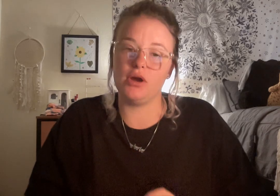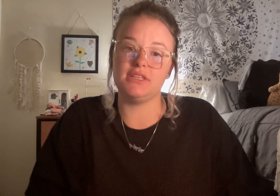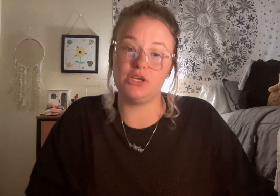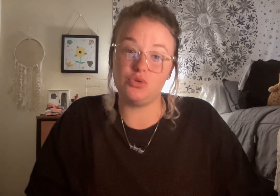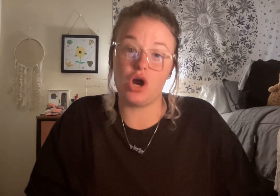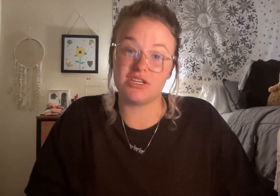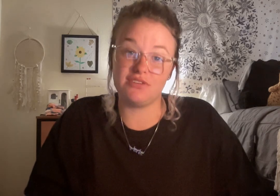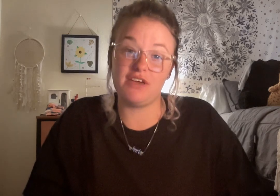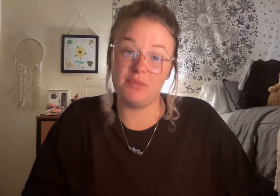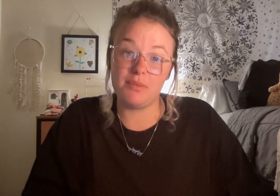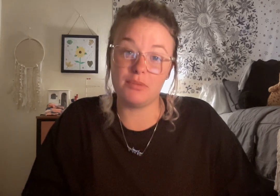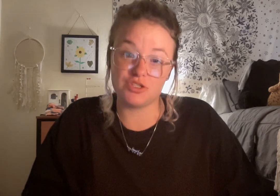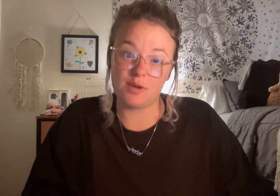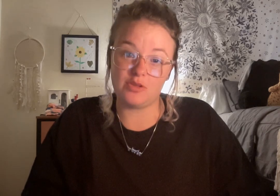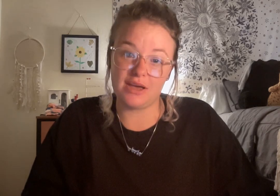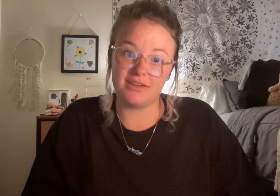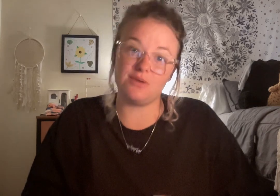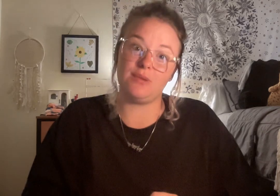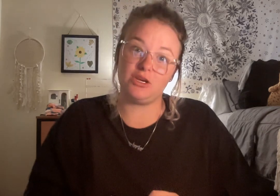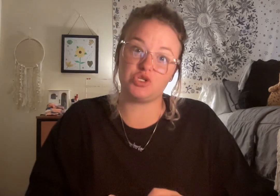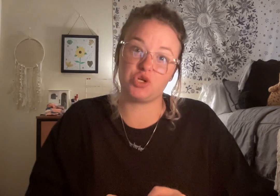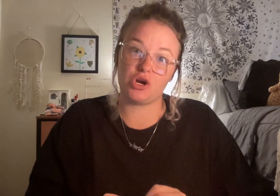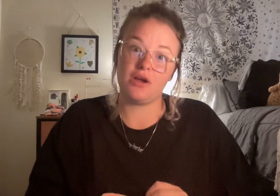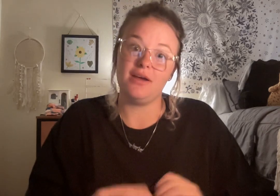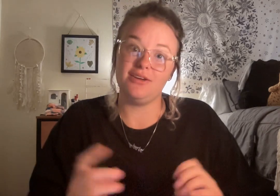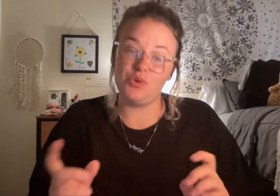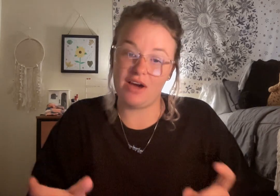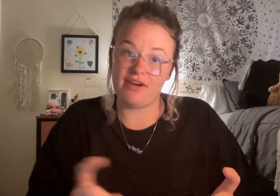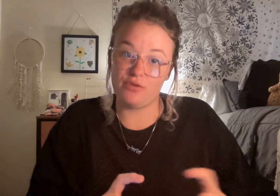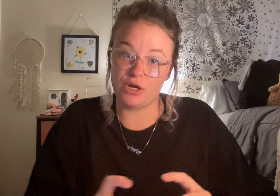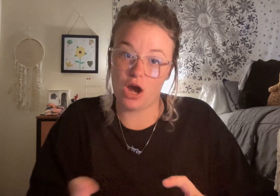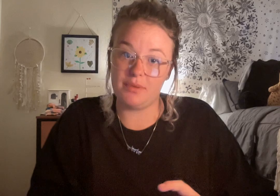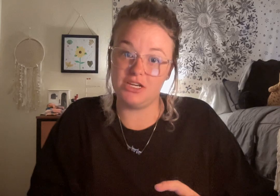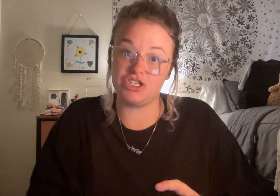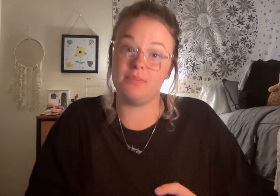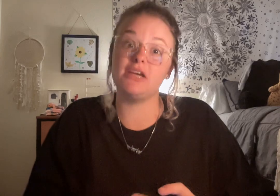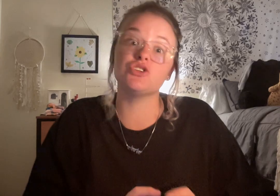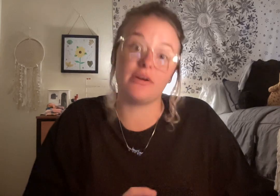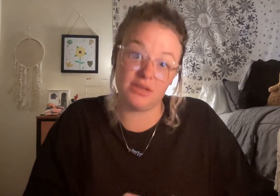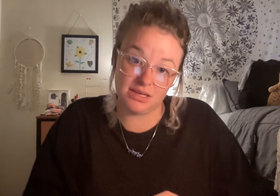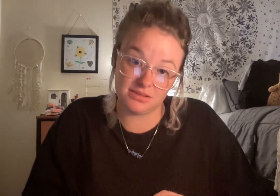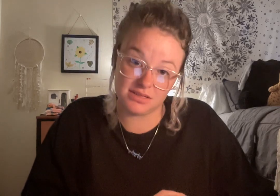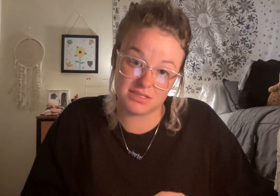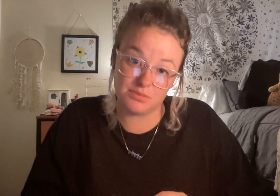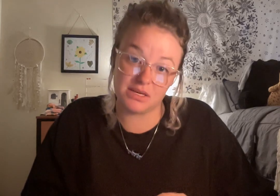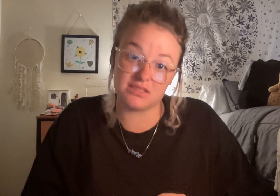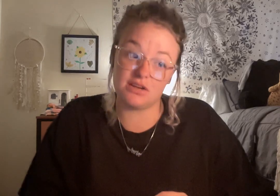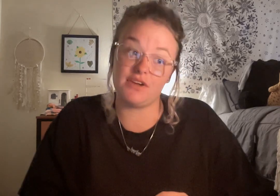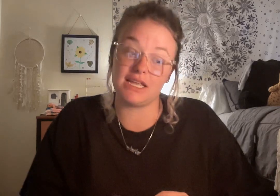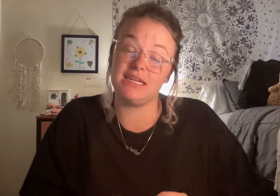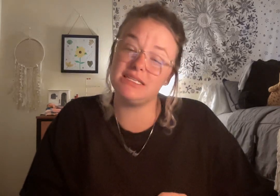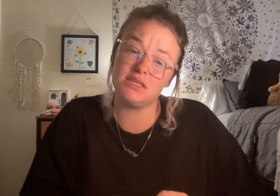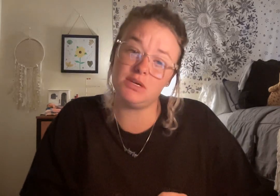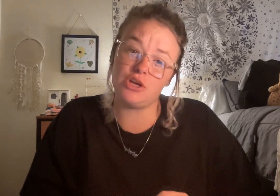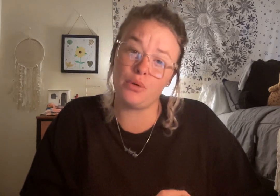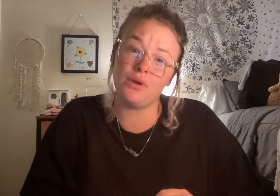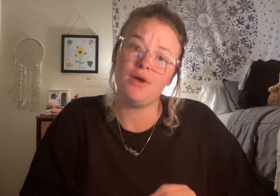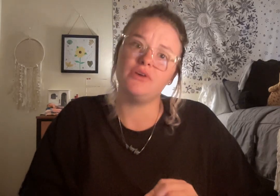that you talk to family members about that to make sure you have every accommodation, to make sure everything's listed, because stuff like that needs to be known so